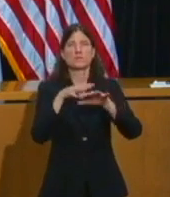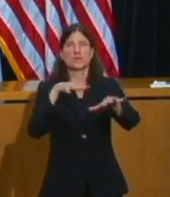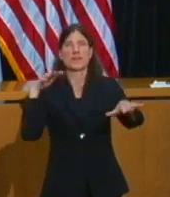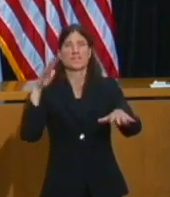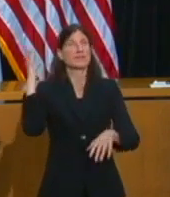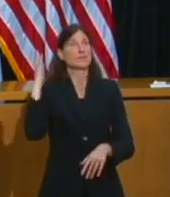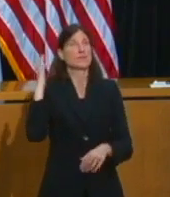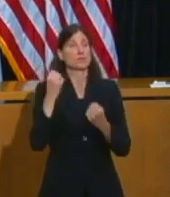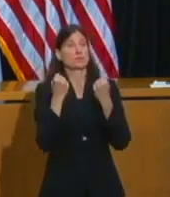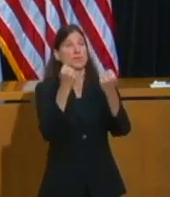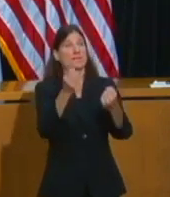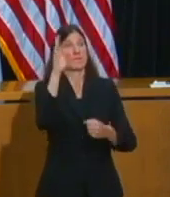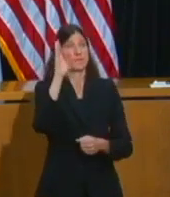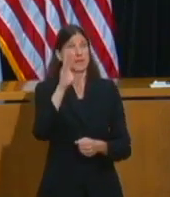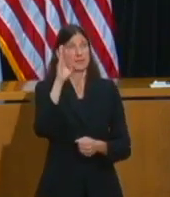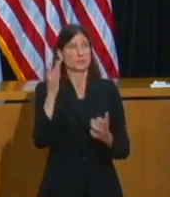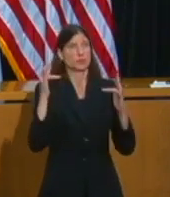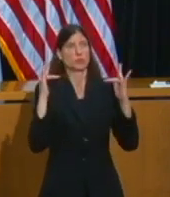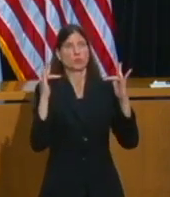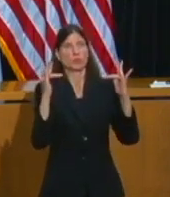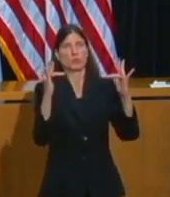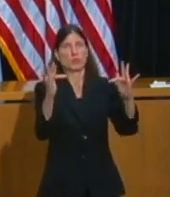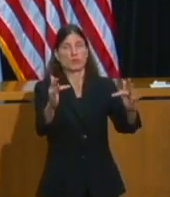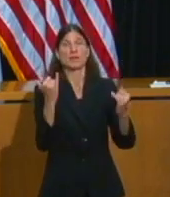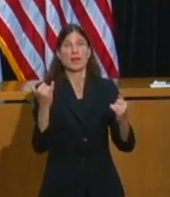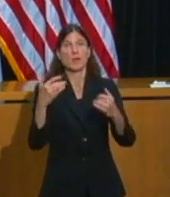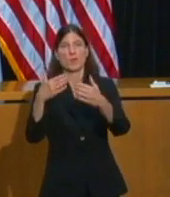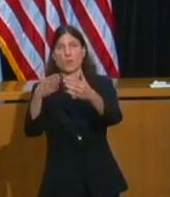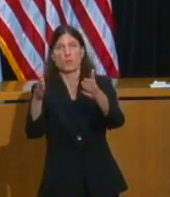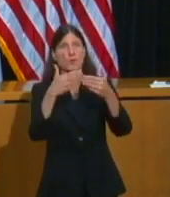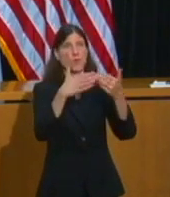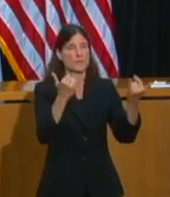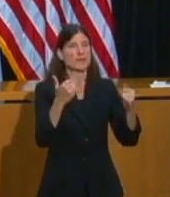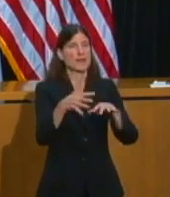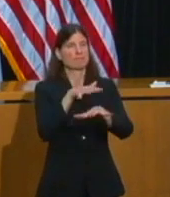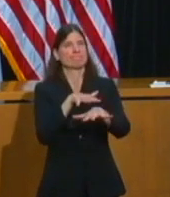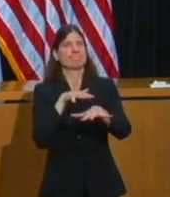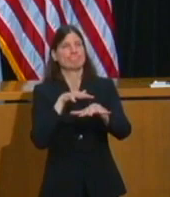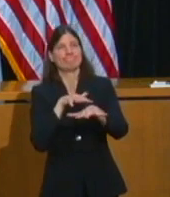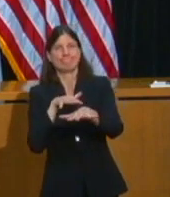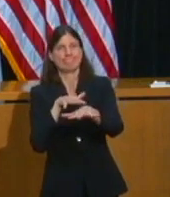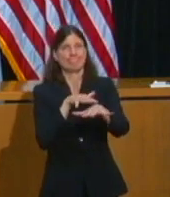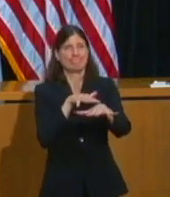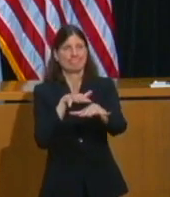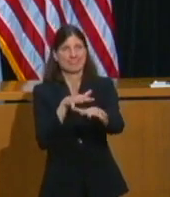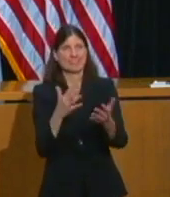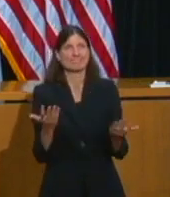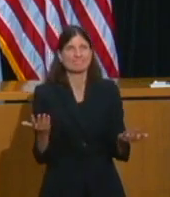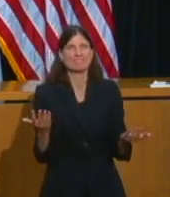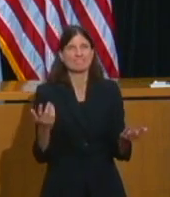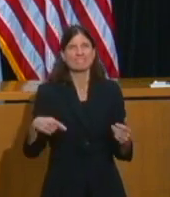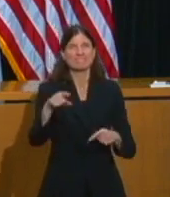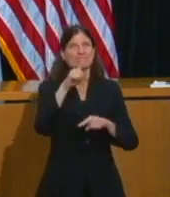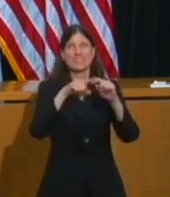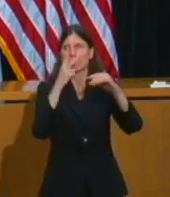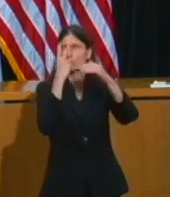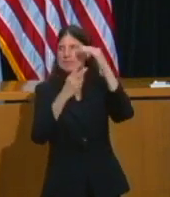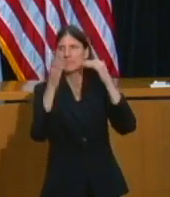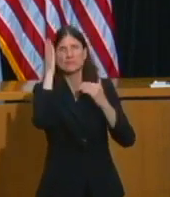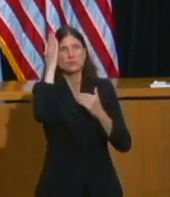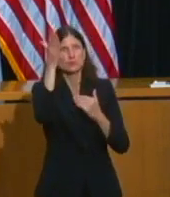It didn't. And it may that at some point it will, but I think one of the things we just don't know is